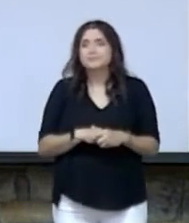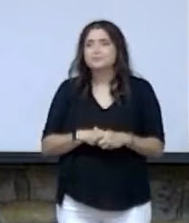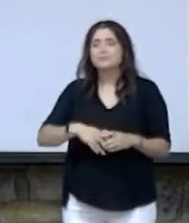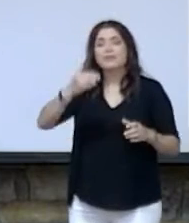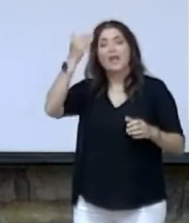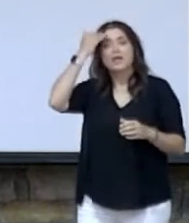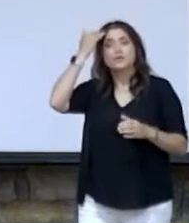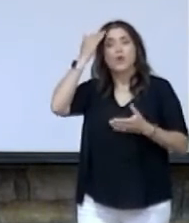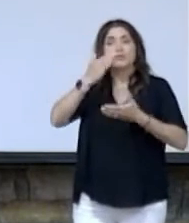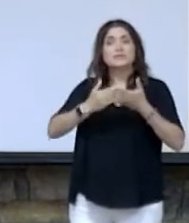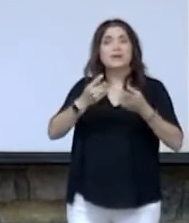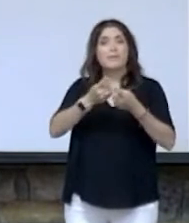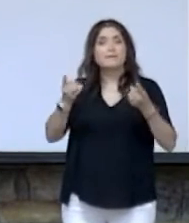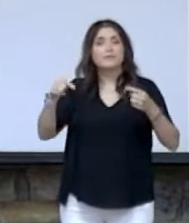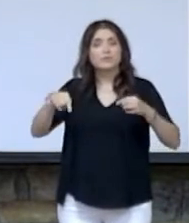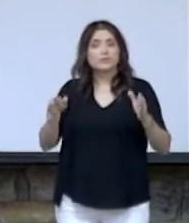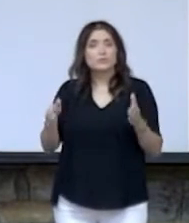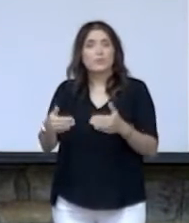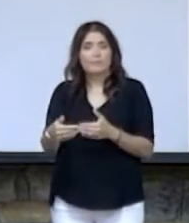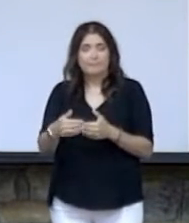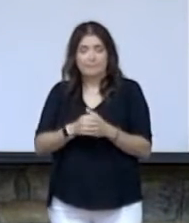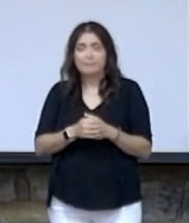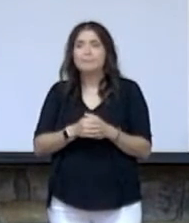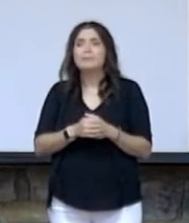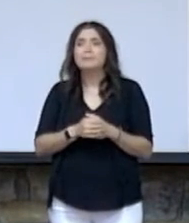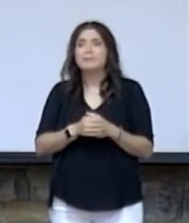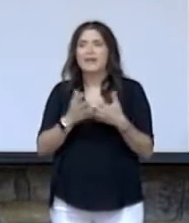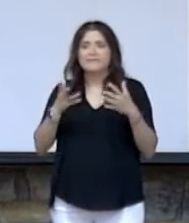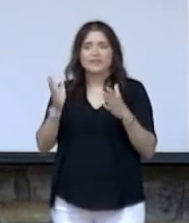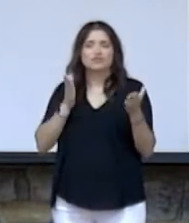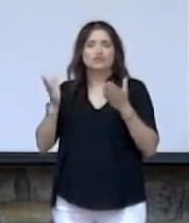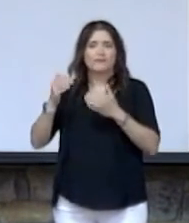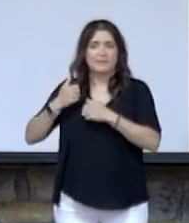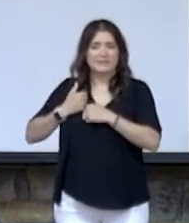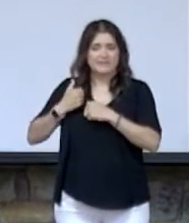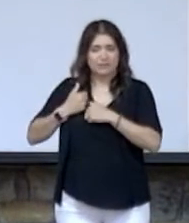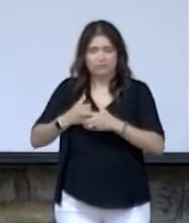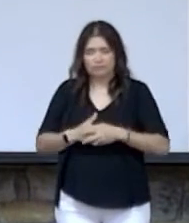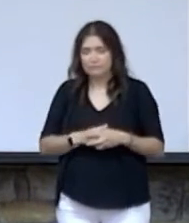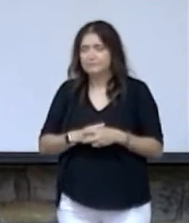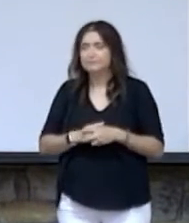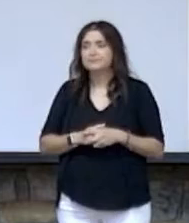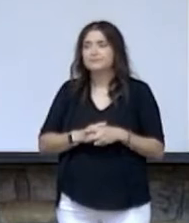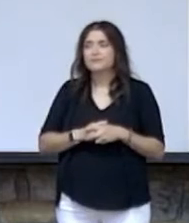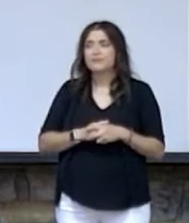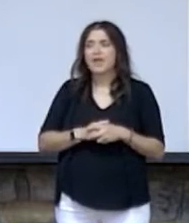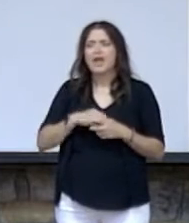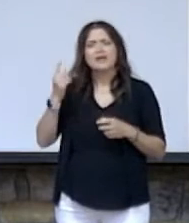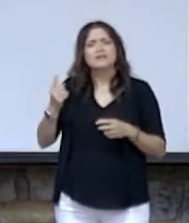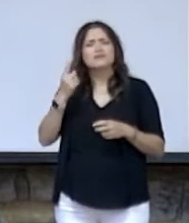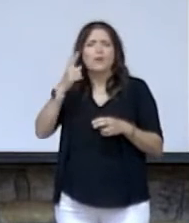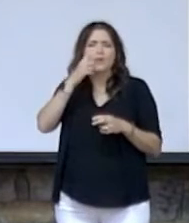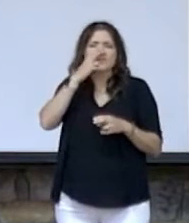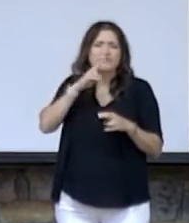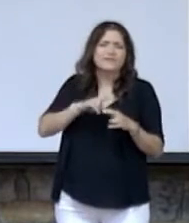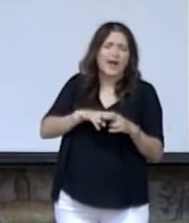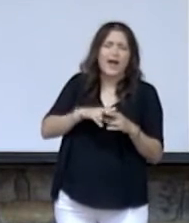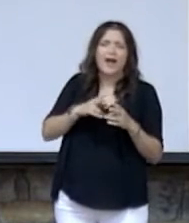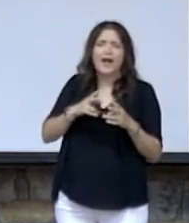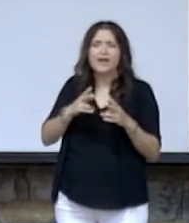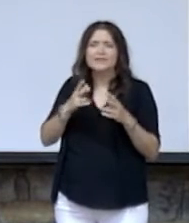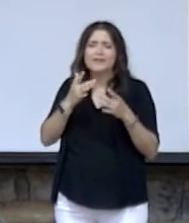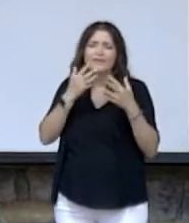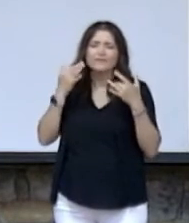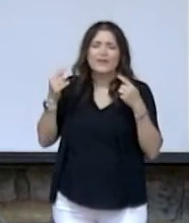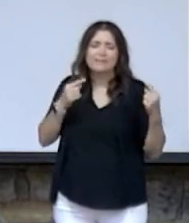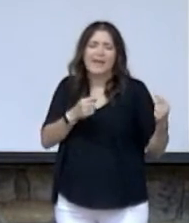I know some of you in this room have served in the military. And it's always kind of fun and this friendly banter